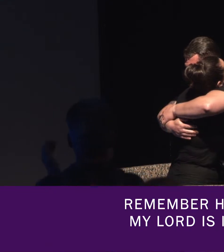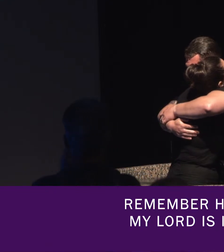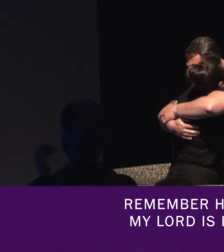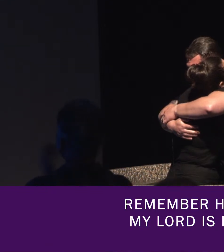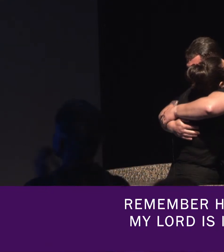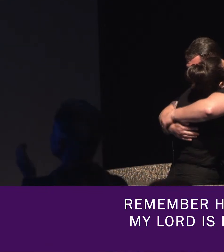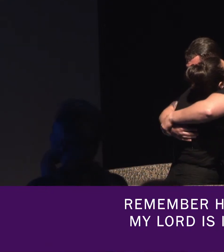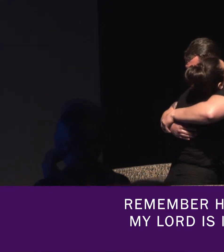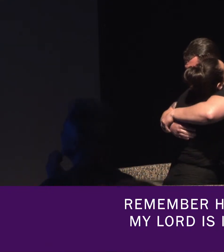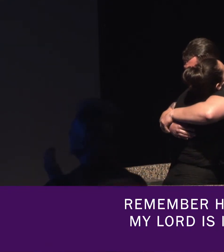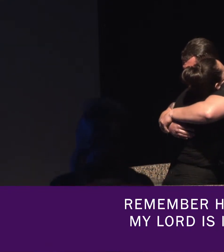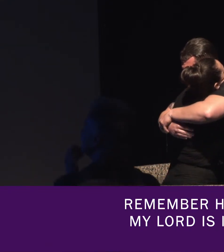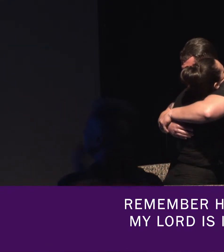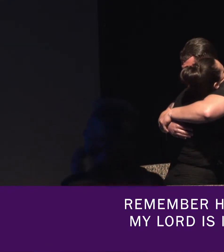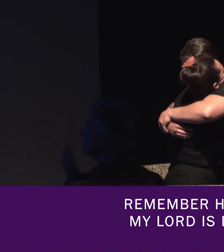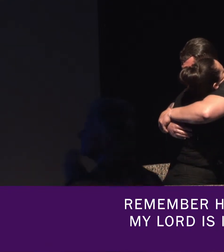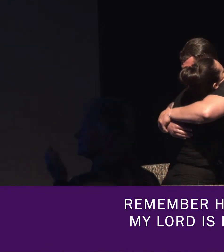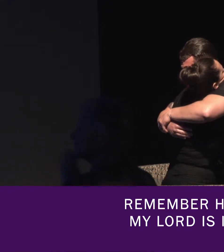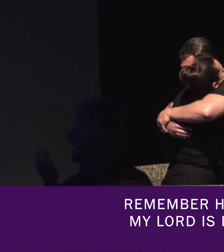Remember his